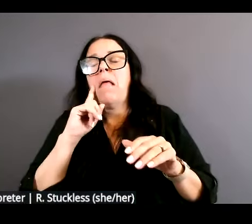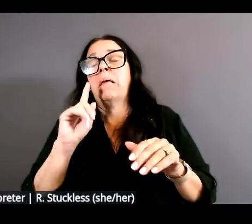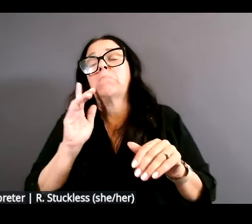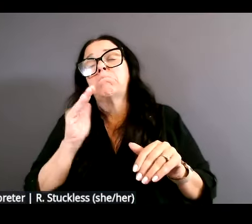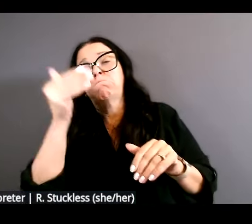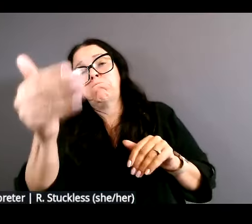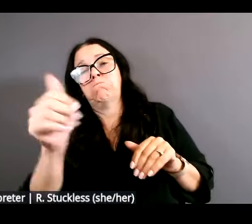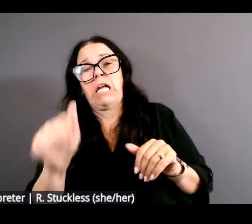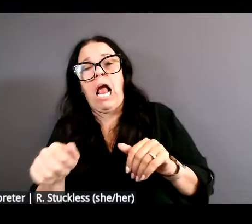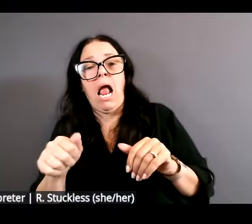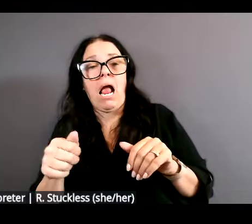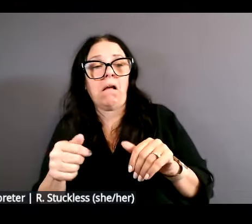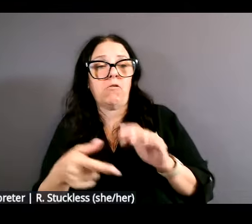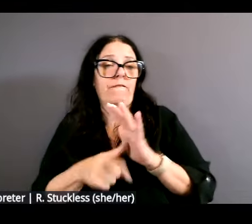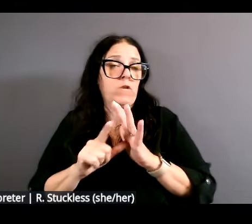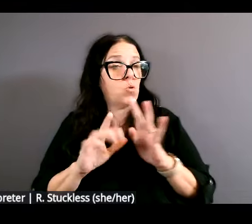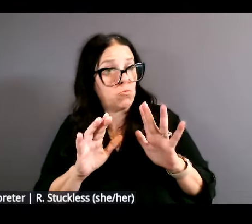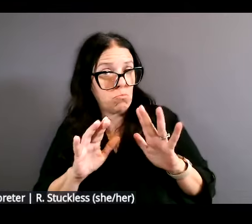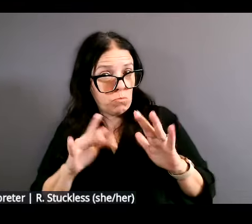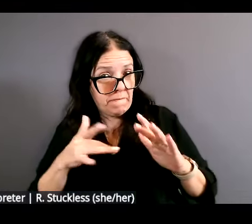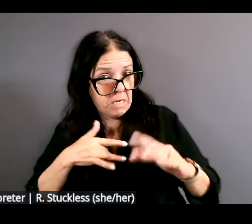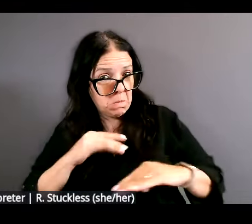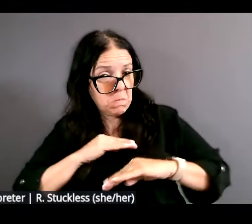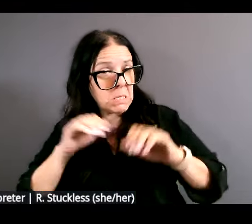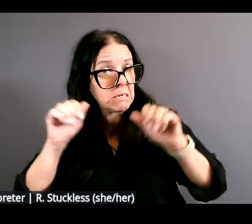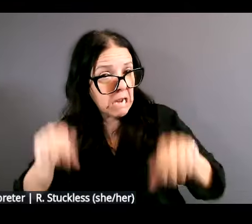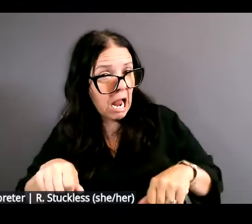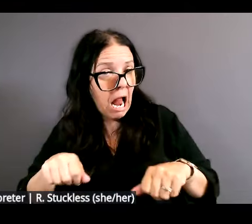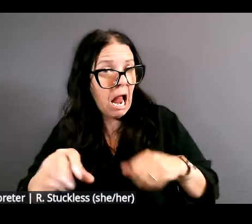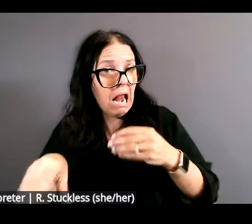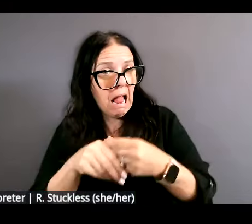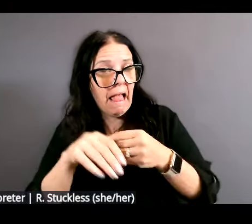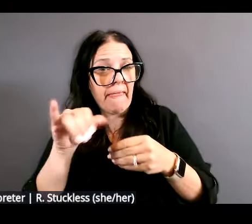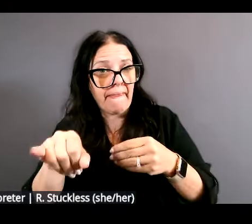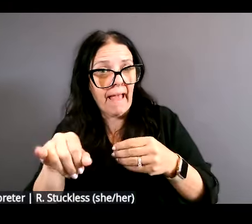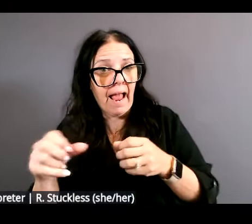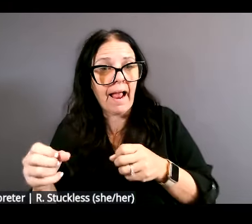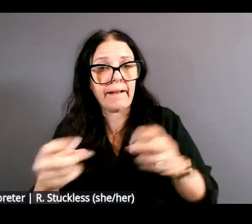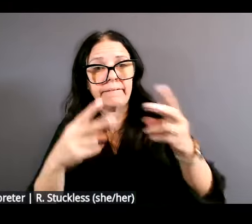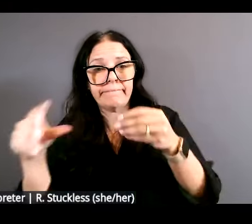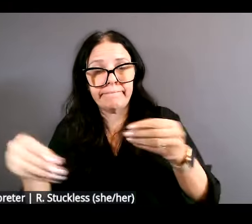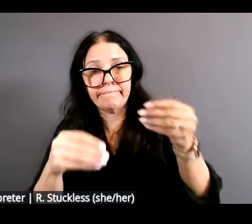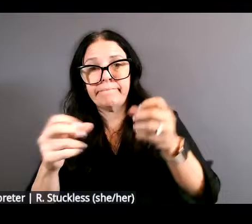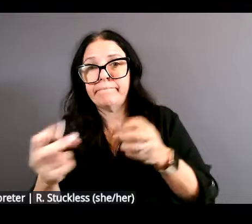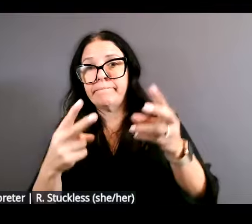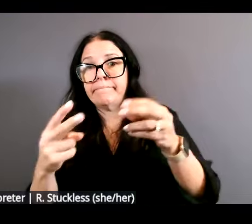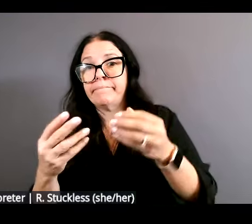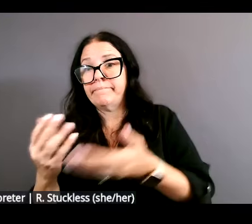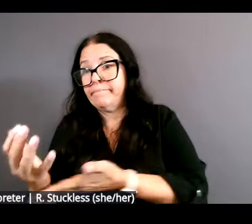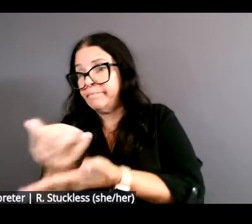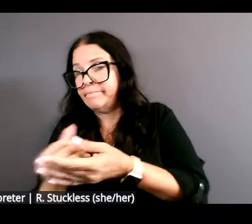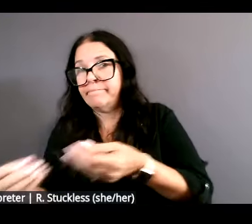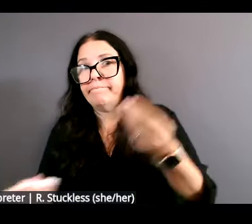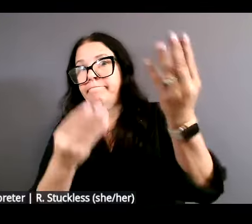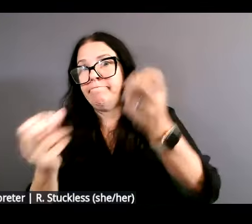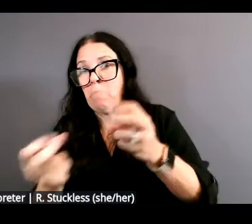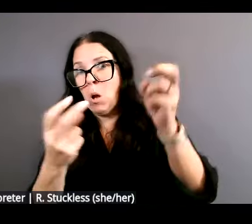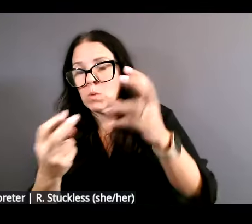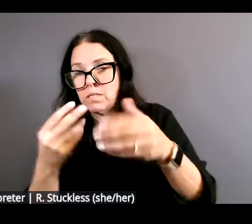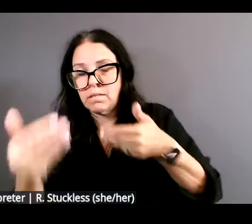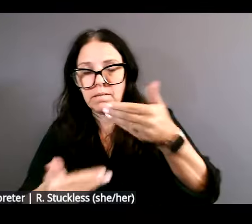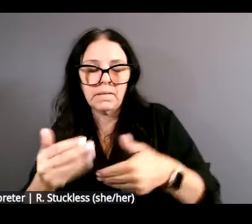if we're able to accommodate it in a way that is okay for everybody, to be honest, so. Well, and just